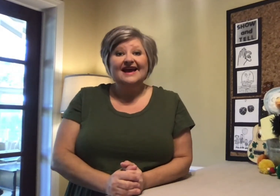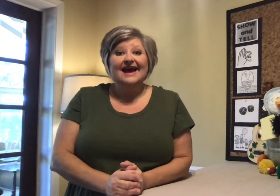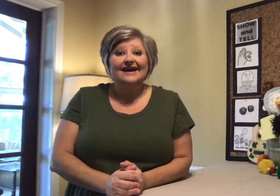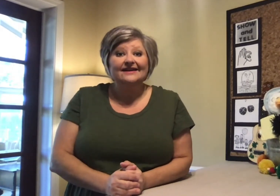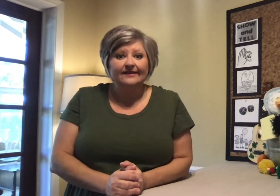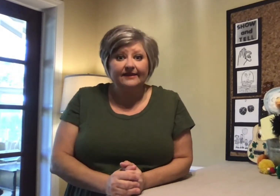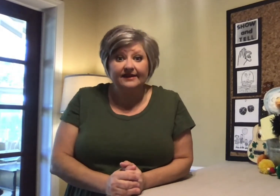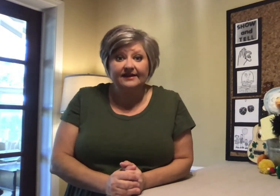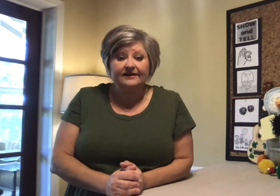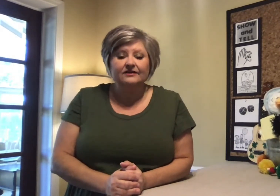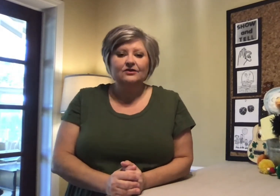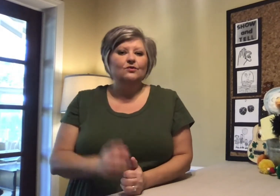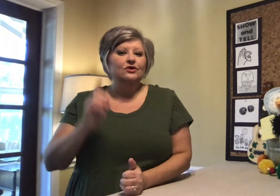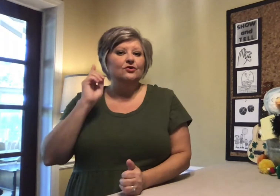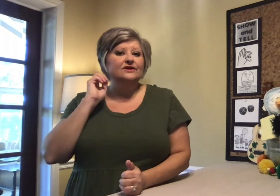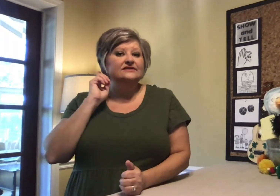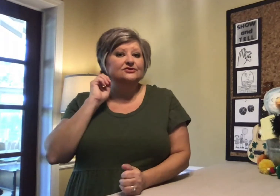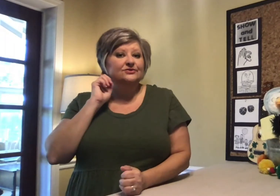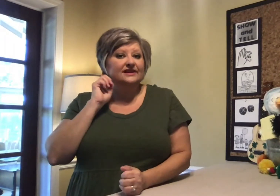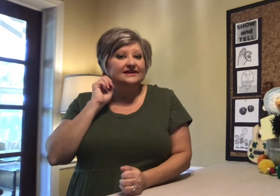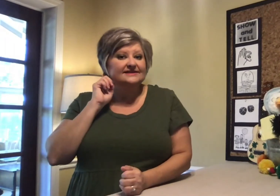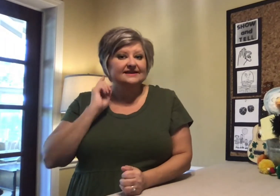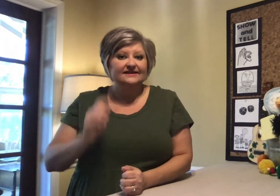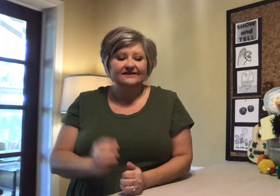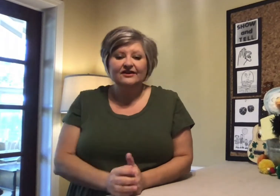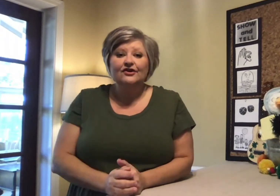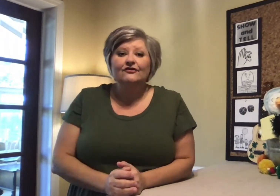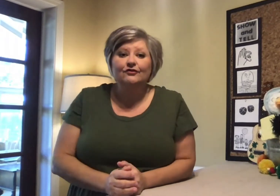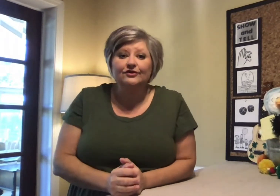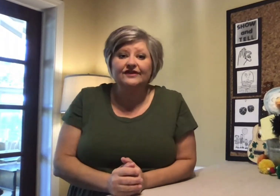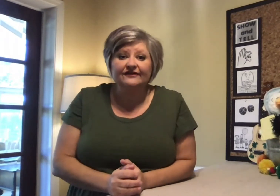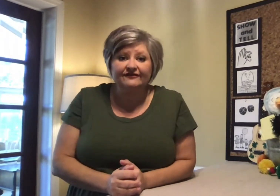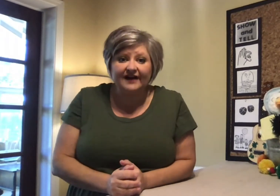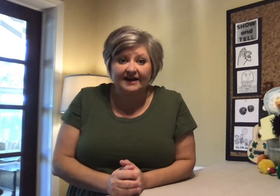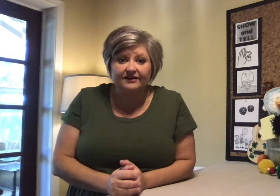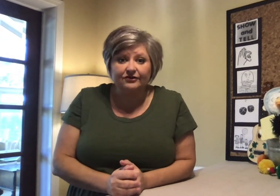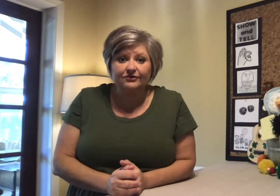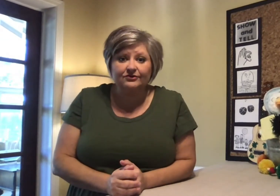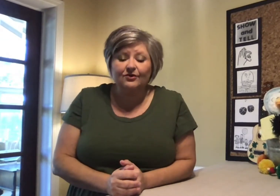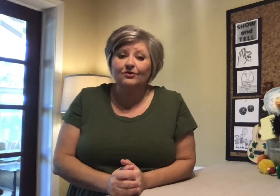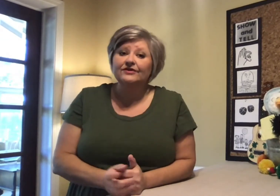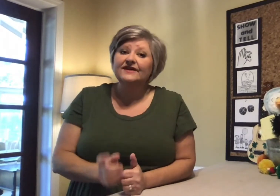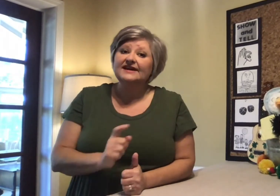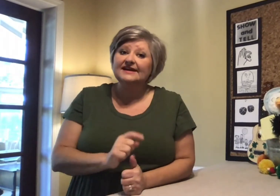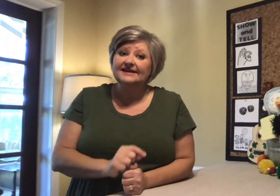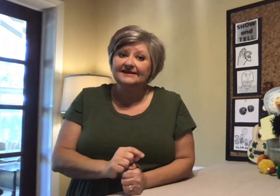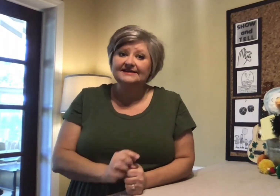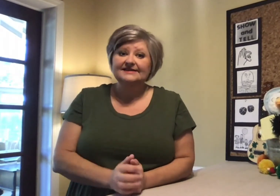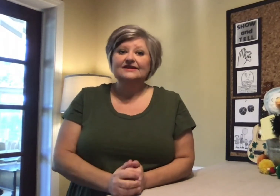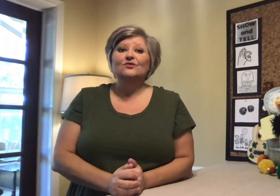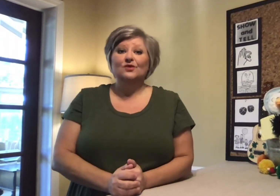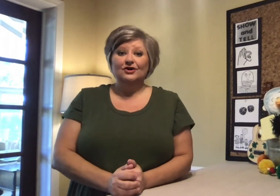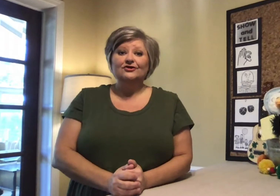and then we're going to listen for the final or the ending word